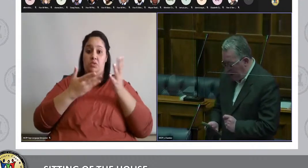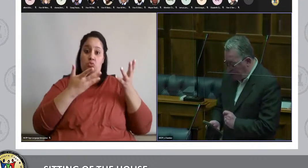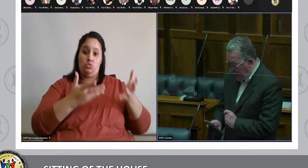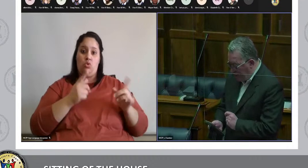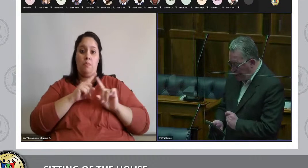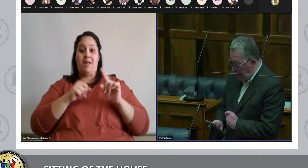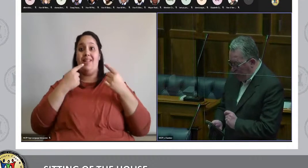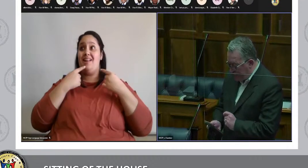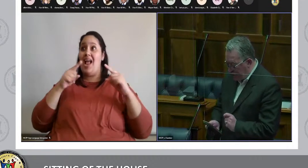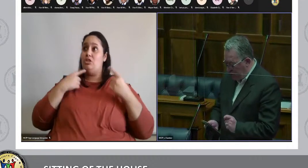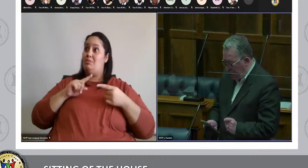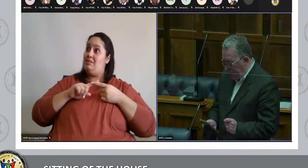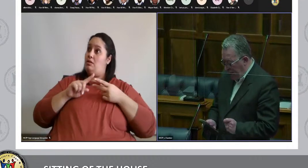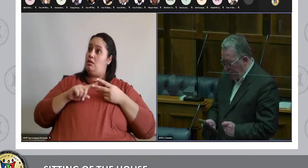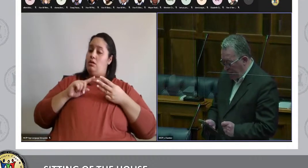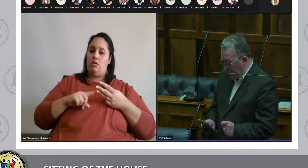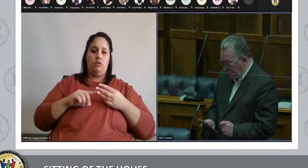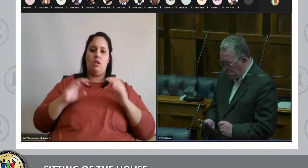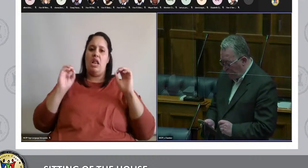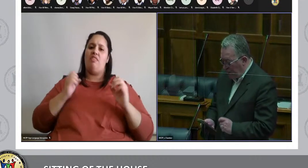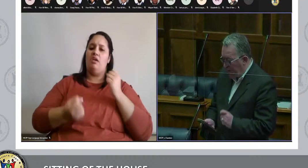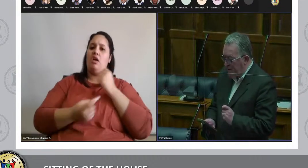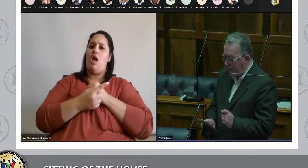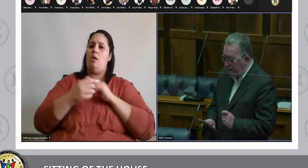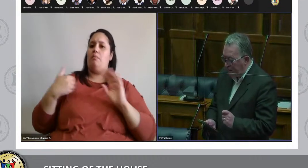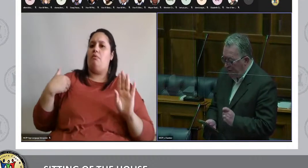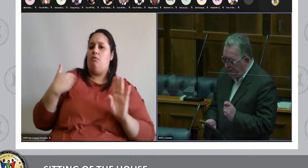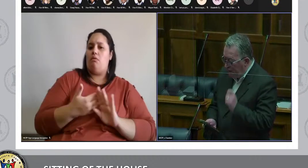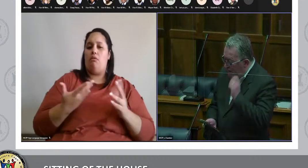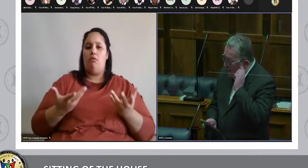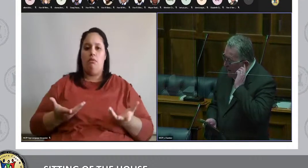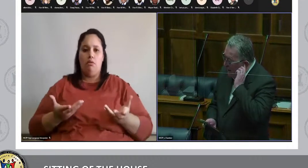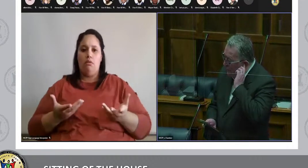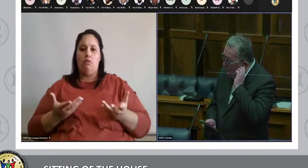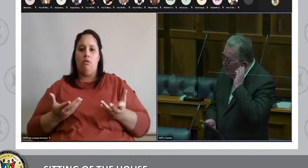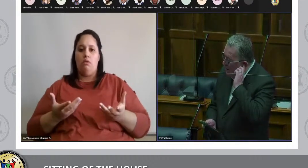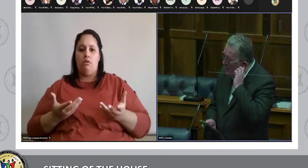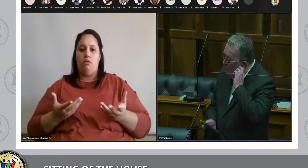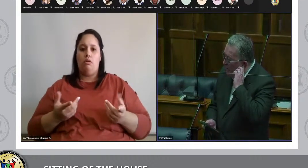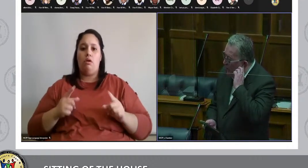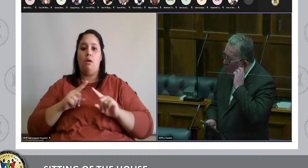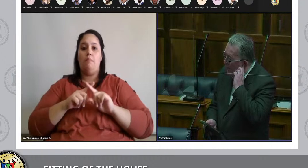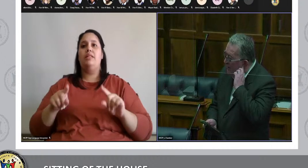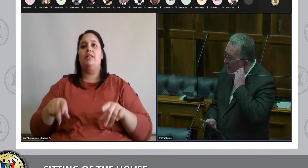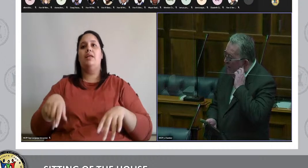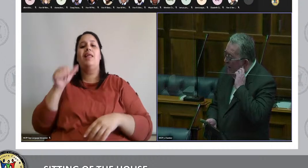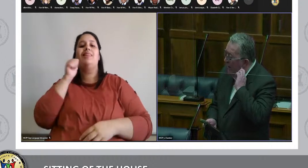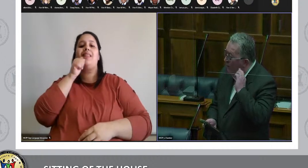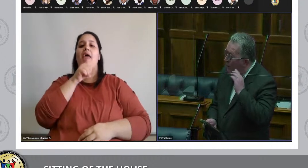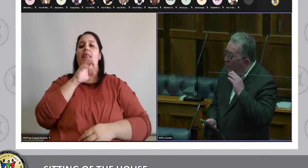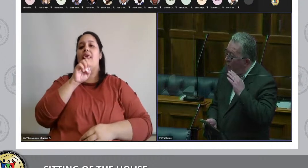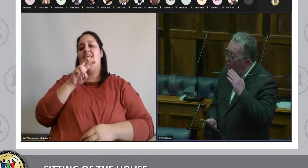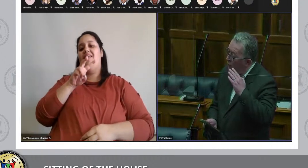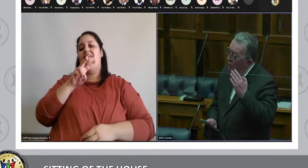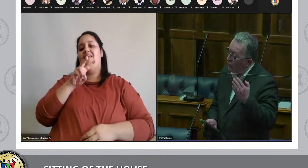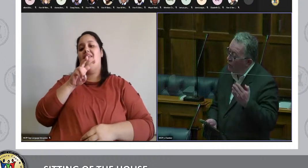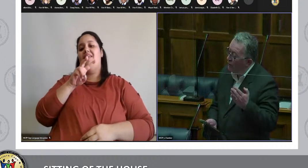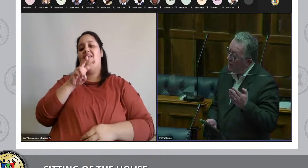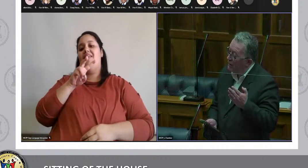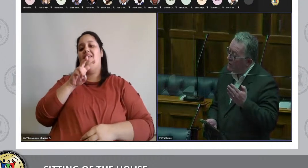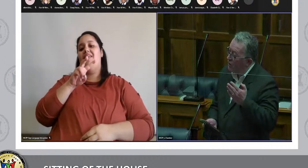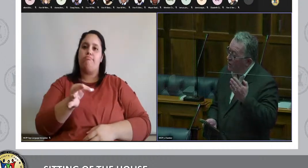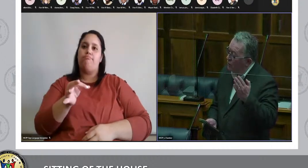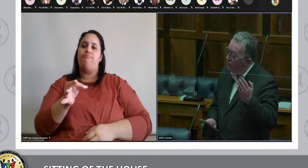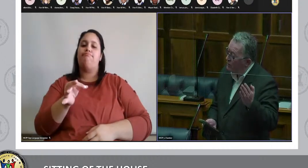Speaker, have come to absolutely nothing. Instead, Tani Evita is employed,